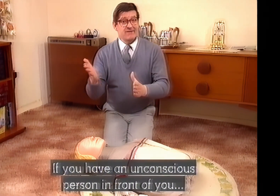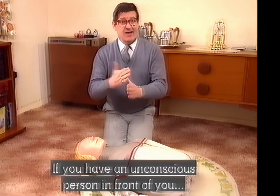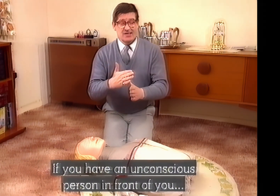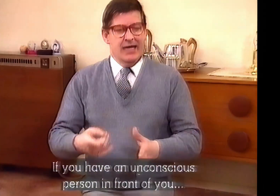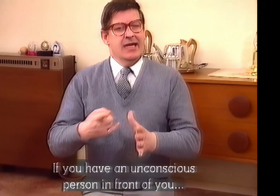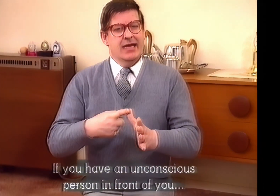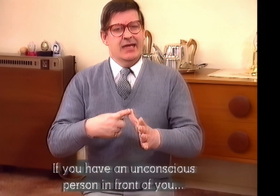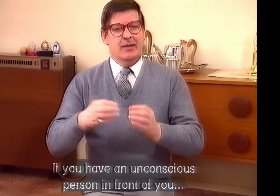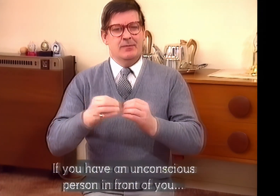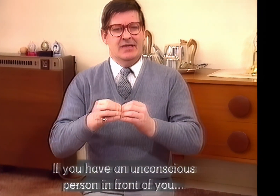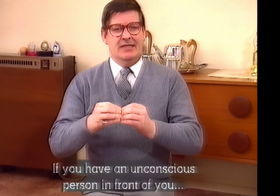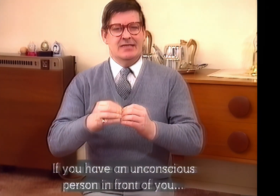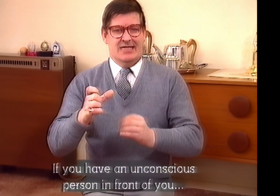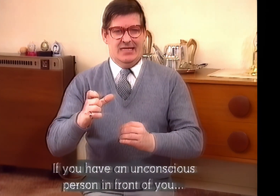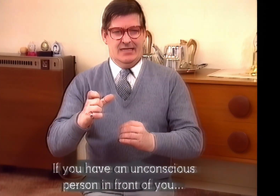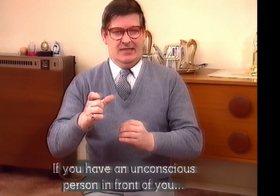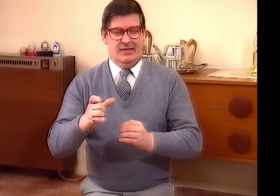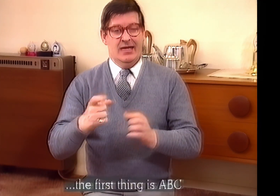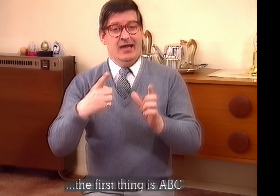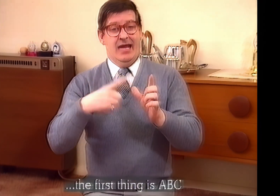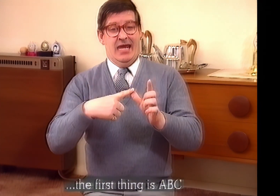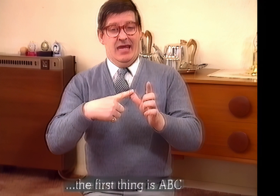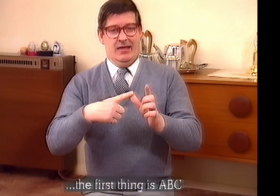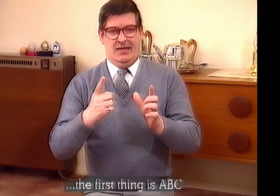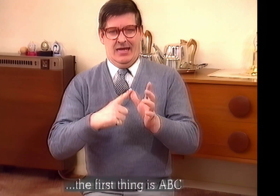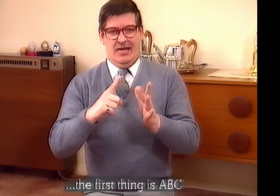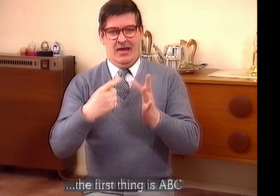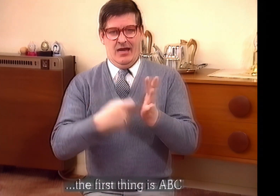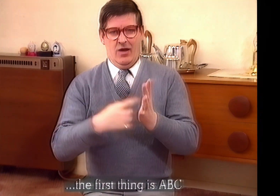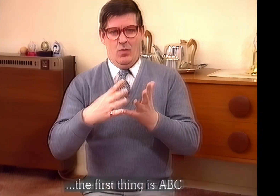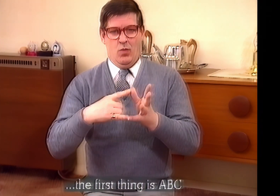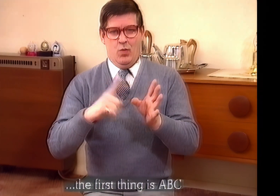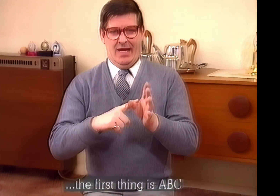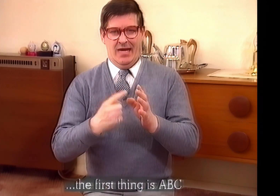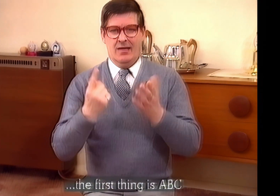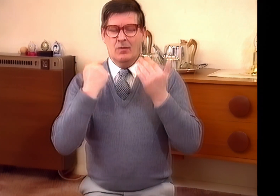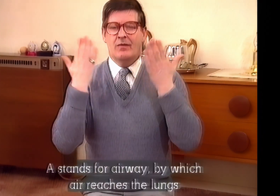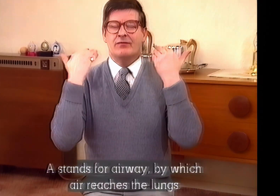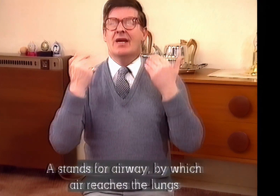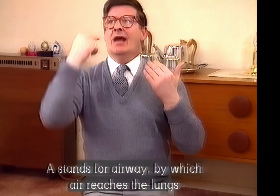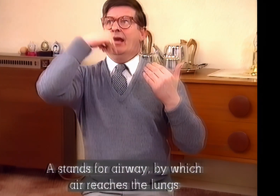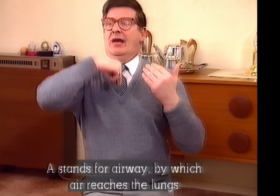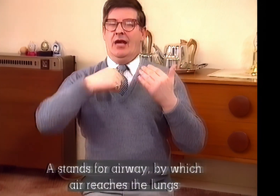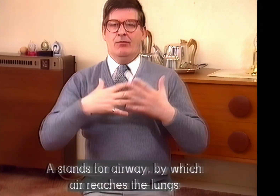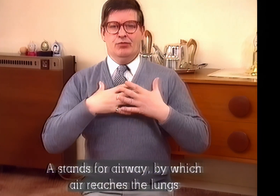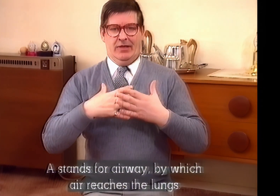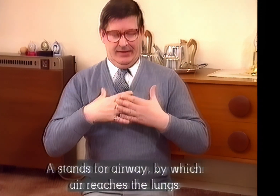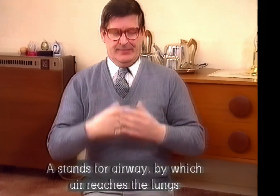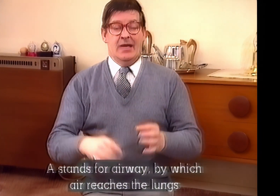Now, if you have an unconscious person in front of you, the first thing is A, B, C. A stands for airway, the